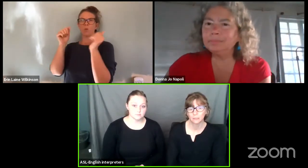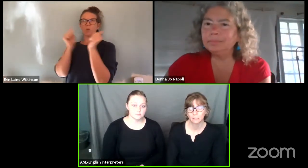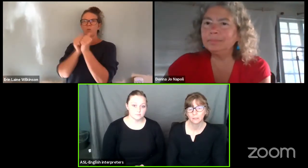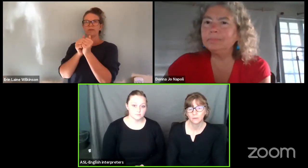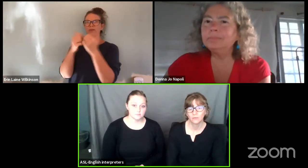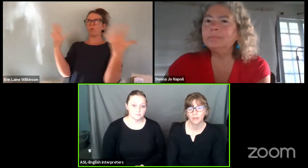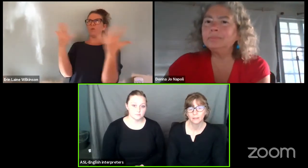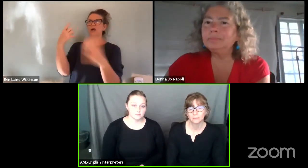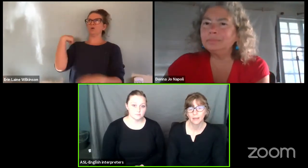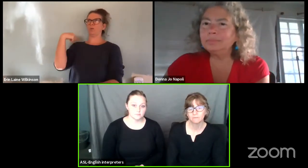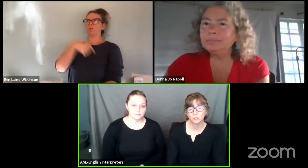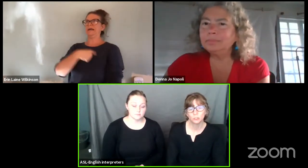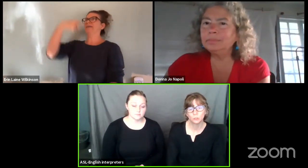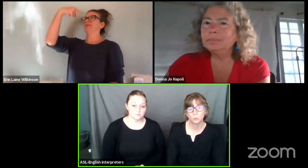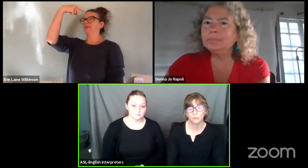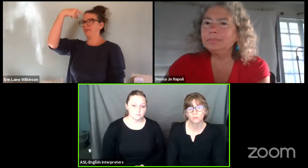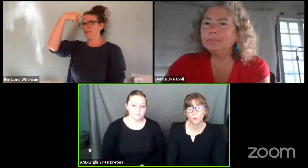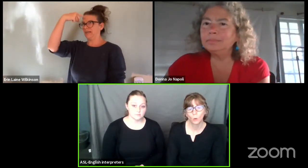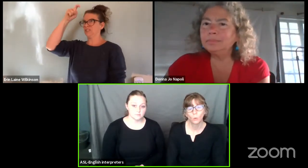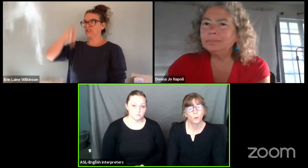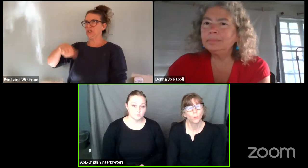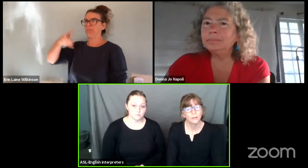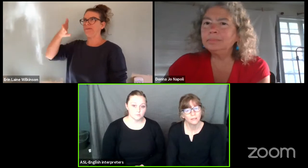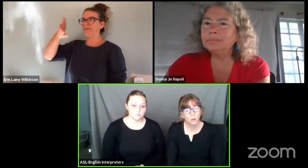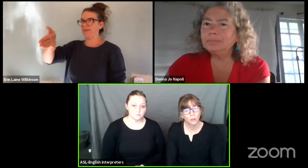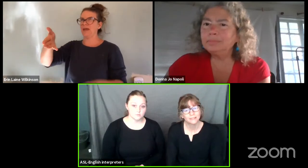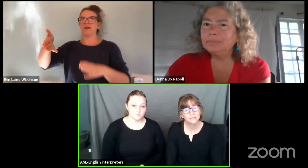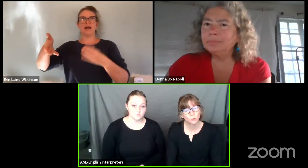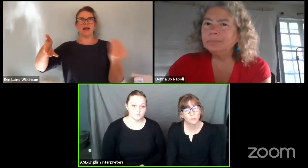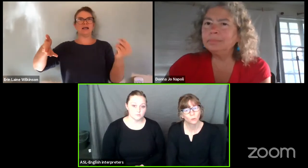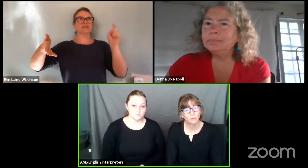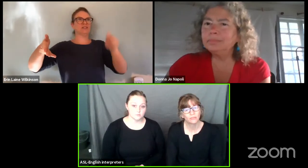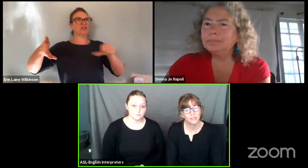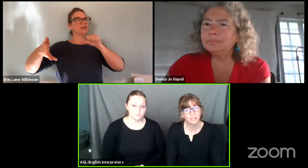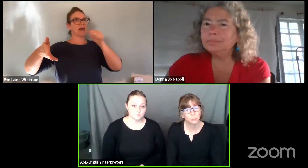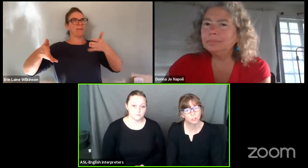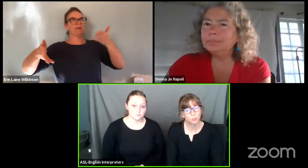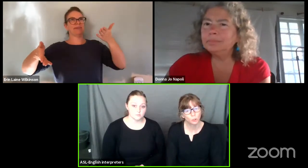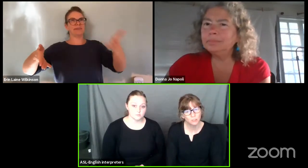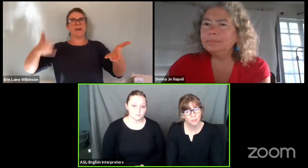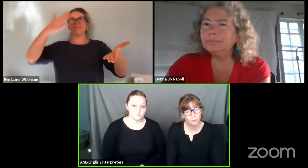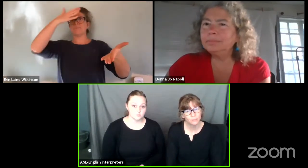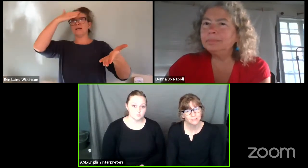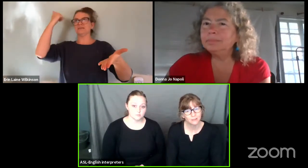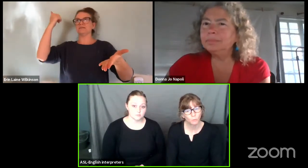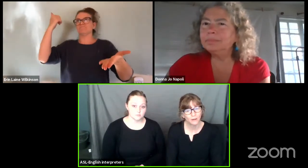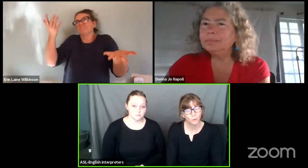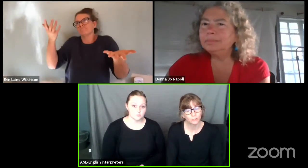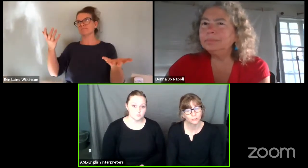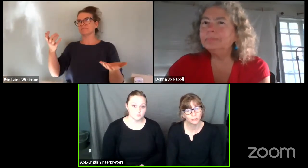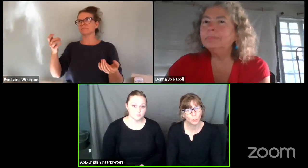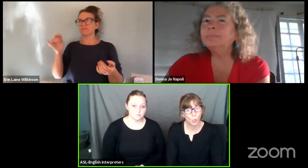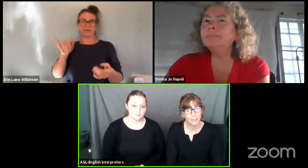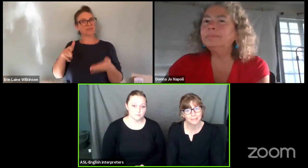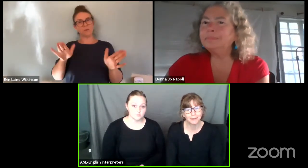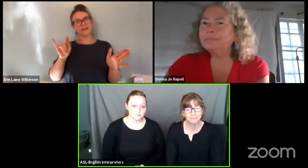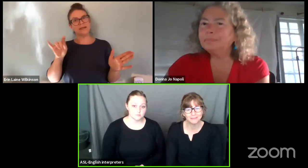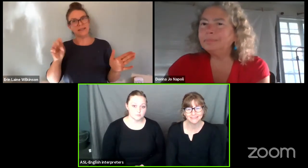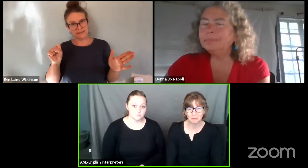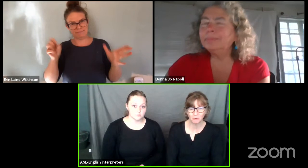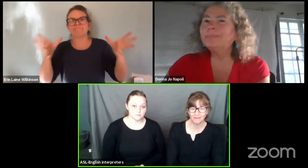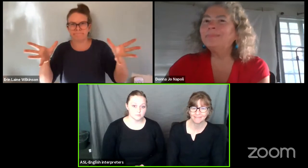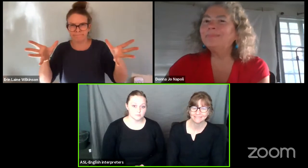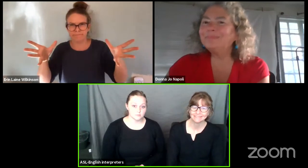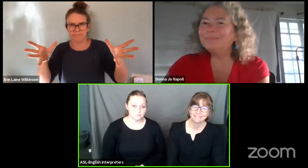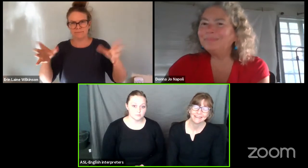biases that have to do with what we are assuming or thinking should be somewhere or should not